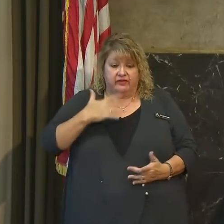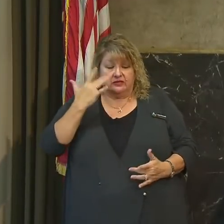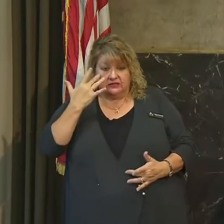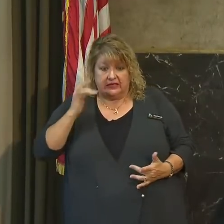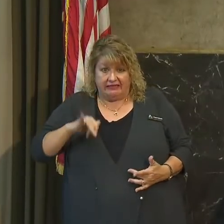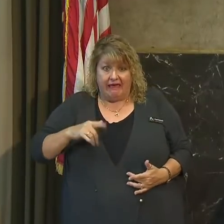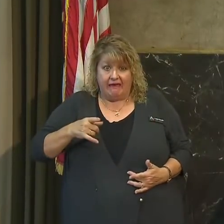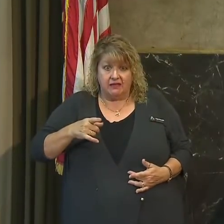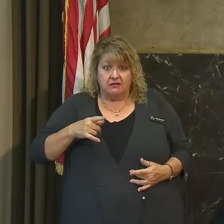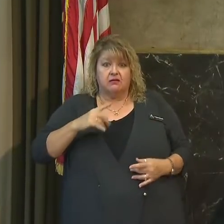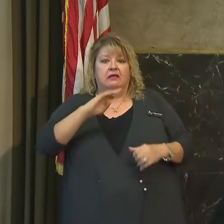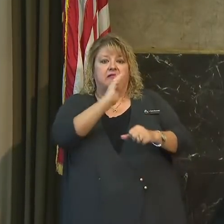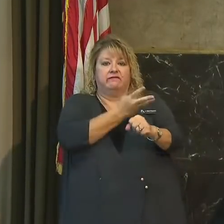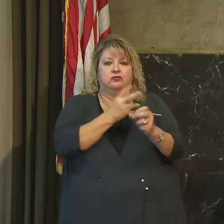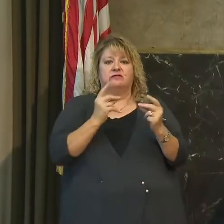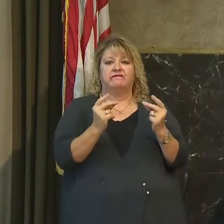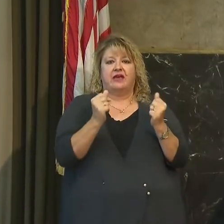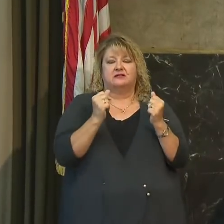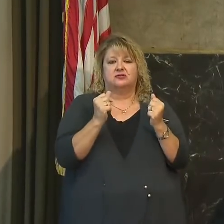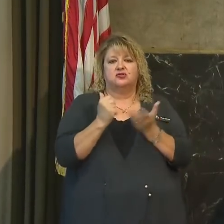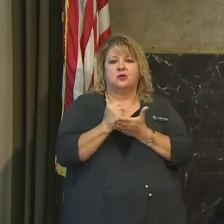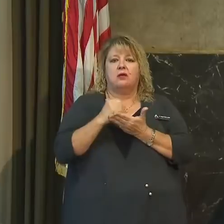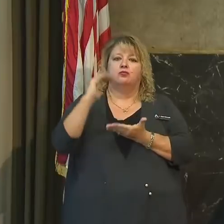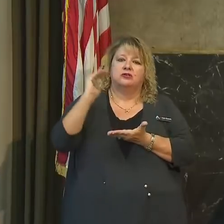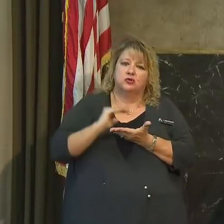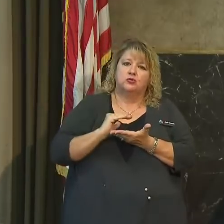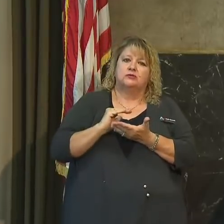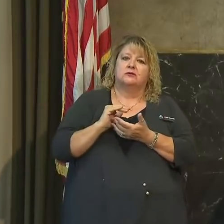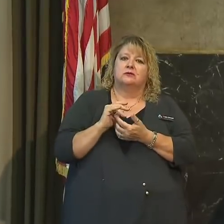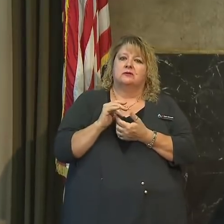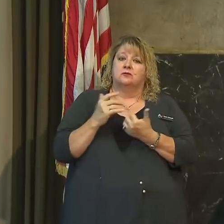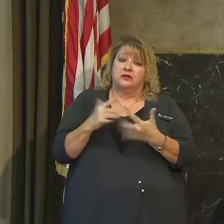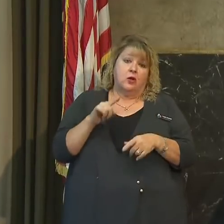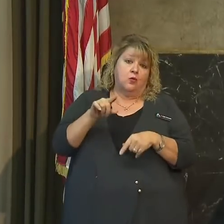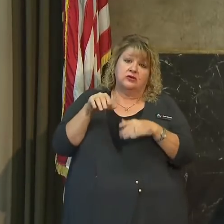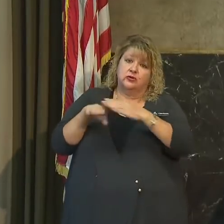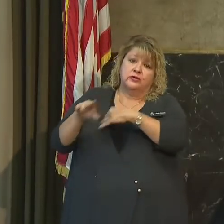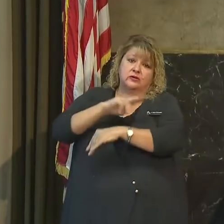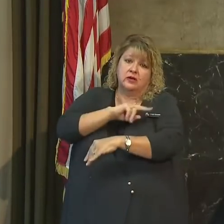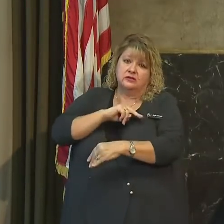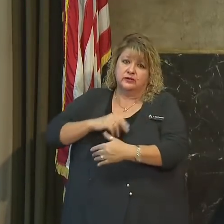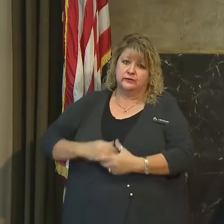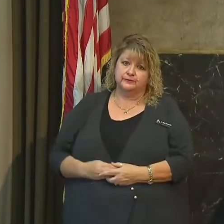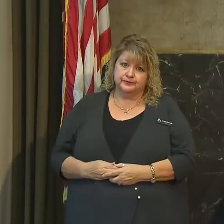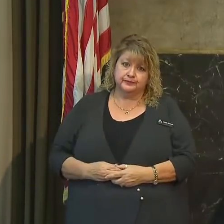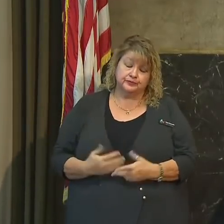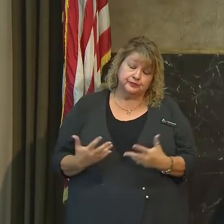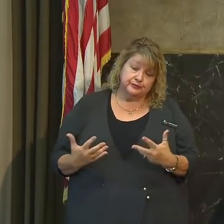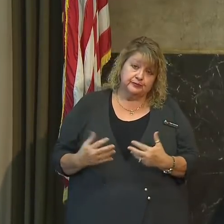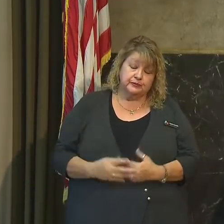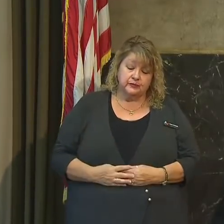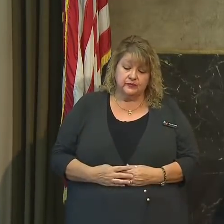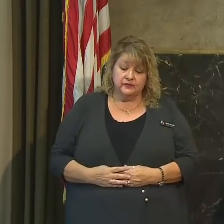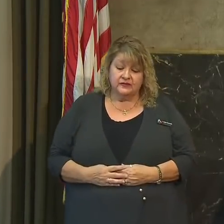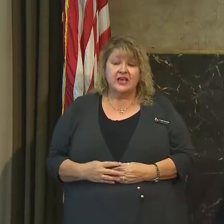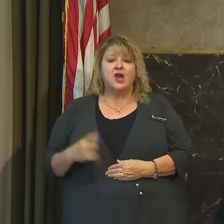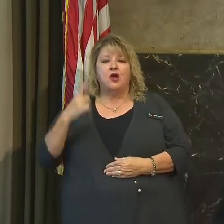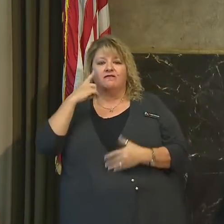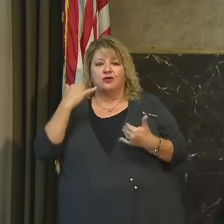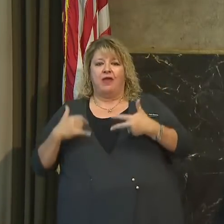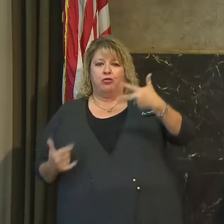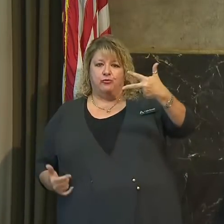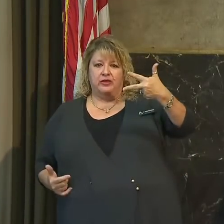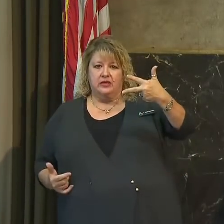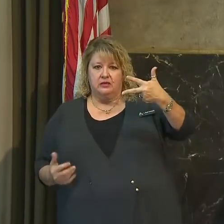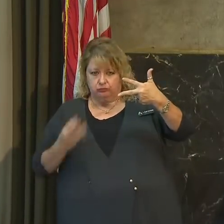These are the 3 things that we are recommending now. Additional guidance may come later. I have